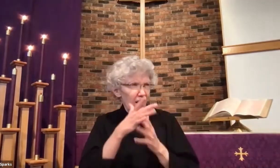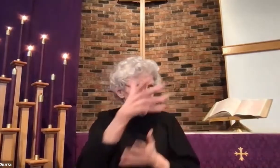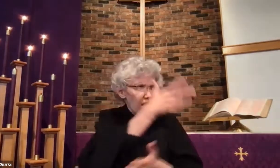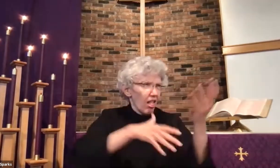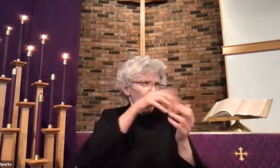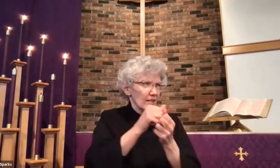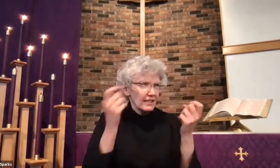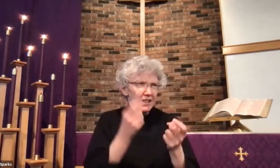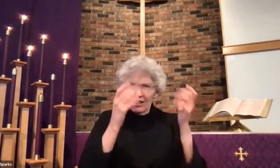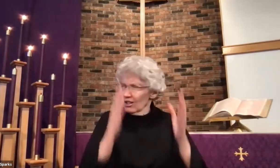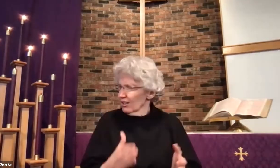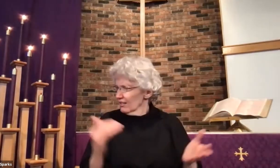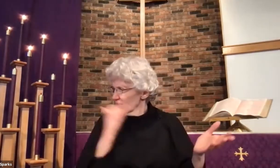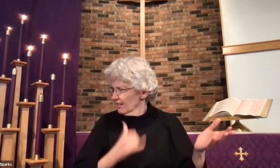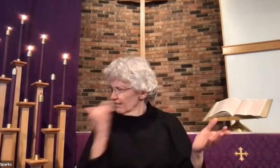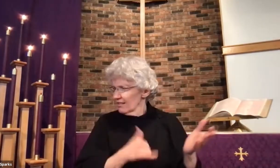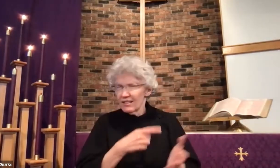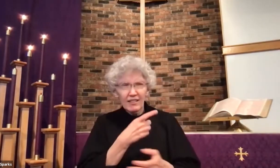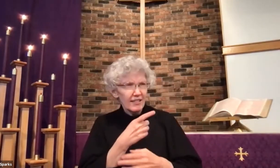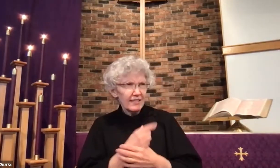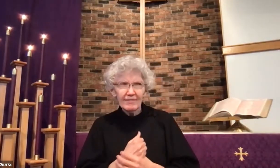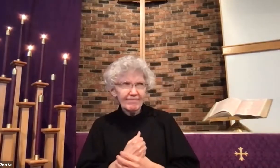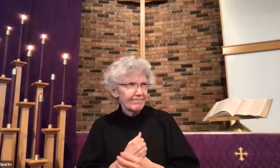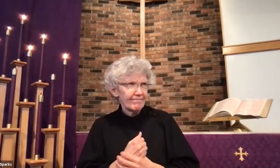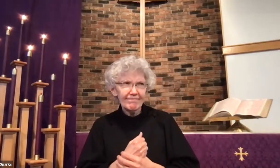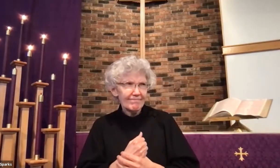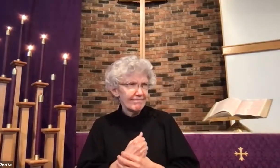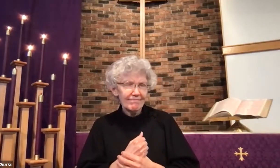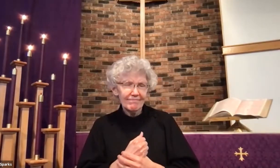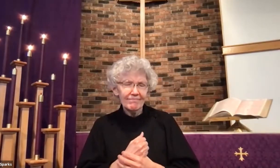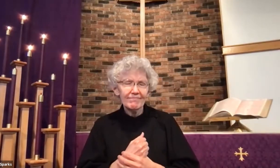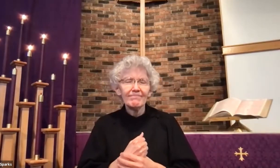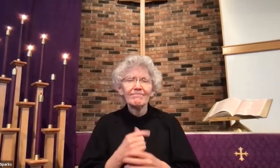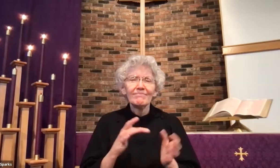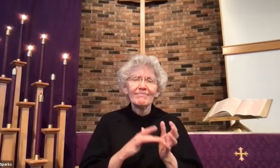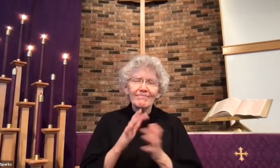Look, this man welcomes sinners and even eats with them.